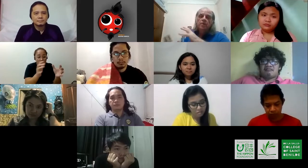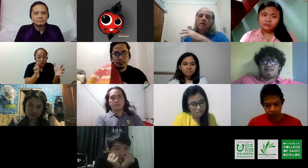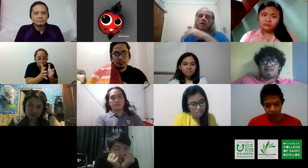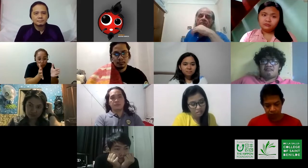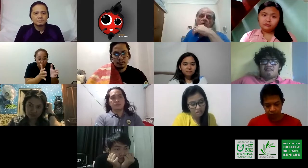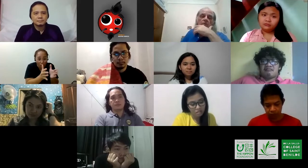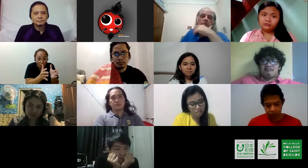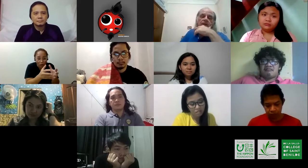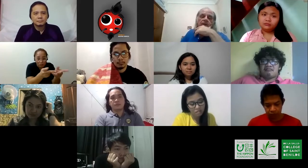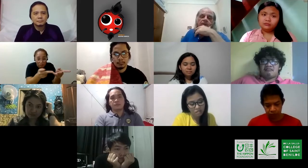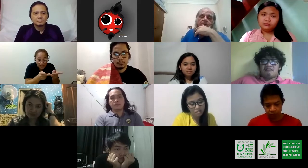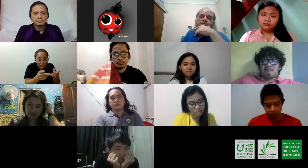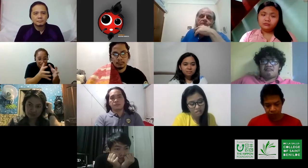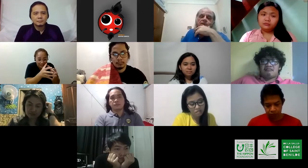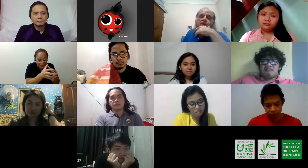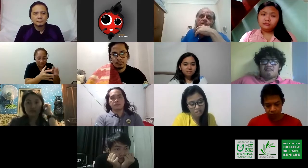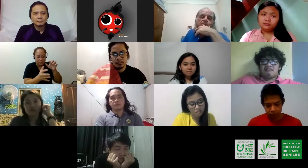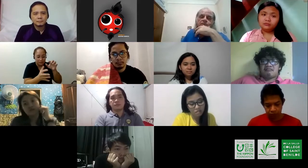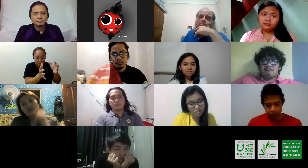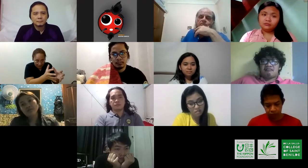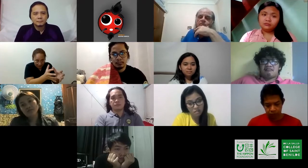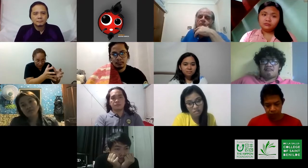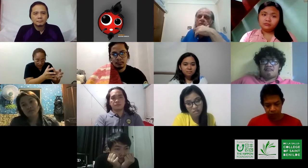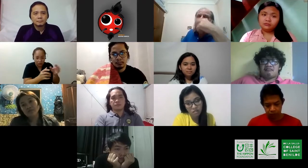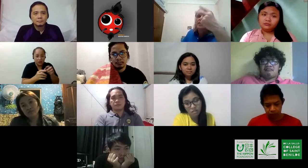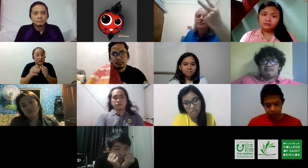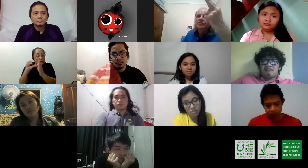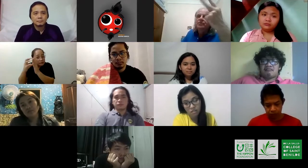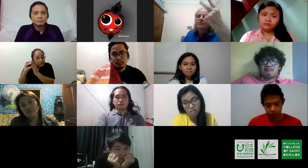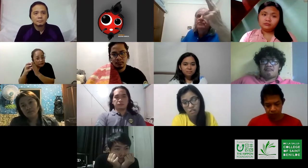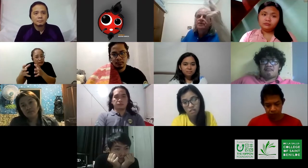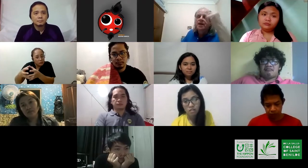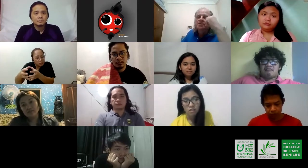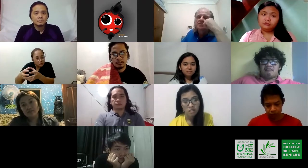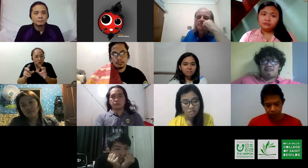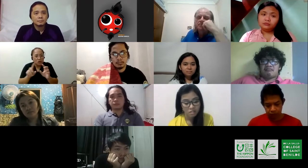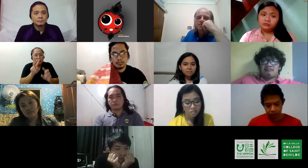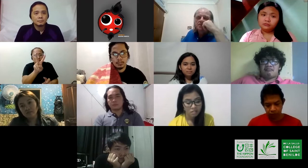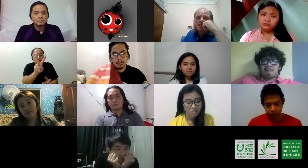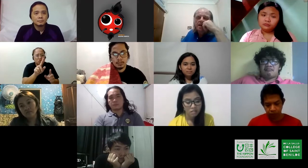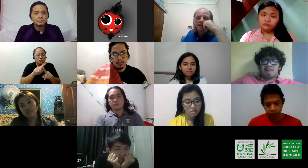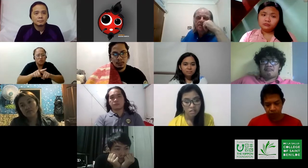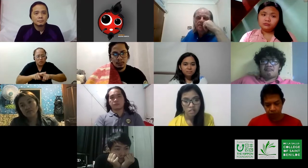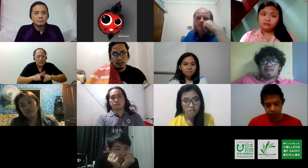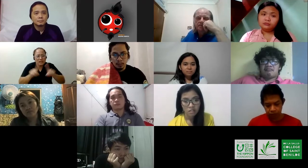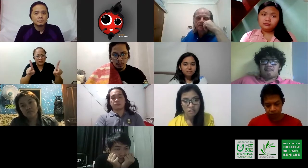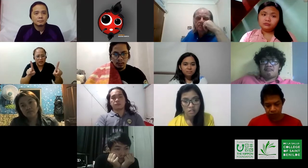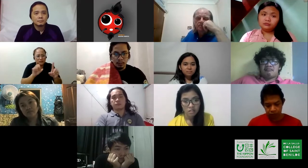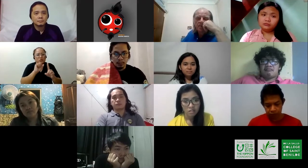of the urban areas together. You only have 2 different kinds of societies.